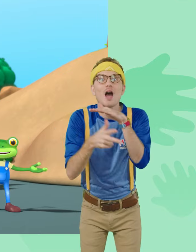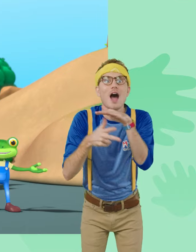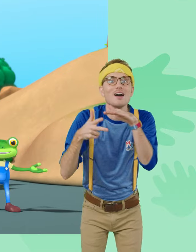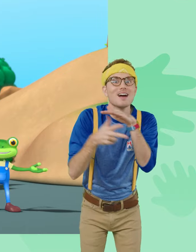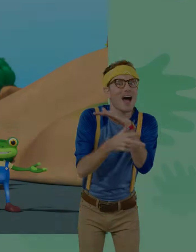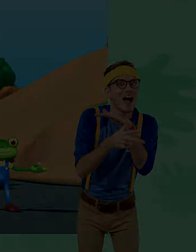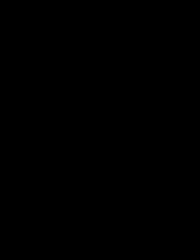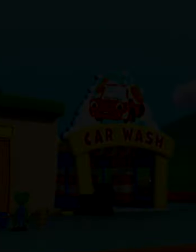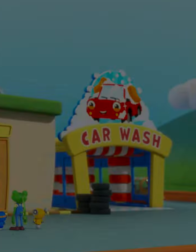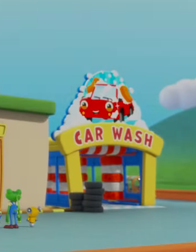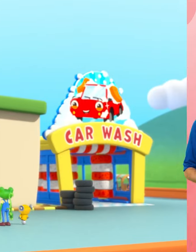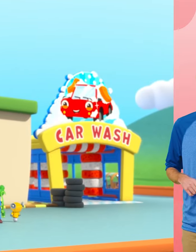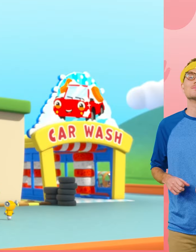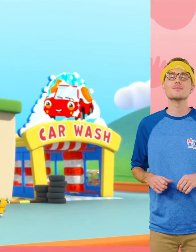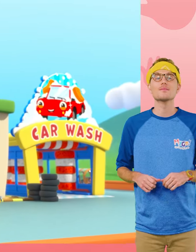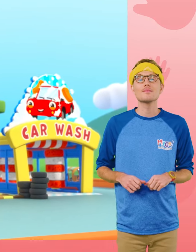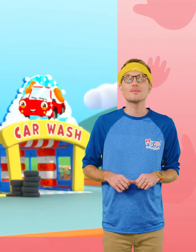Gecko's Garage!